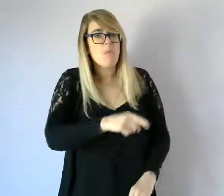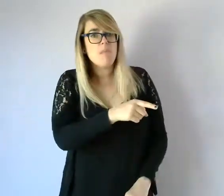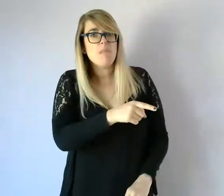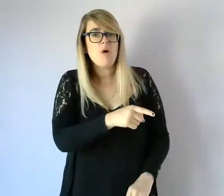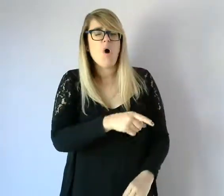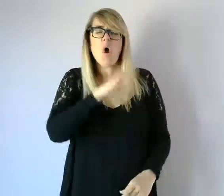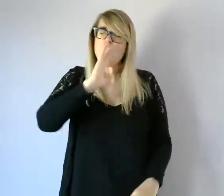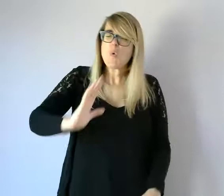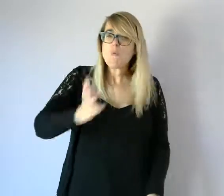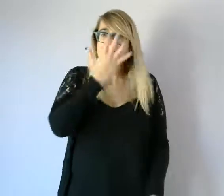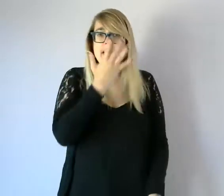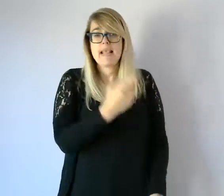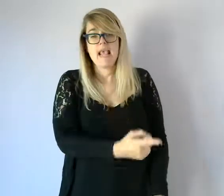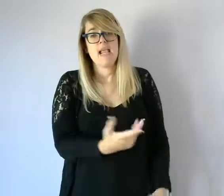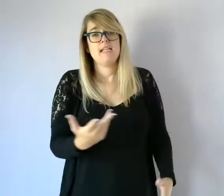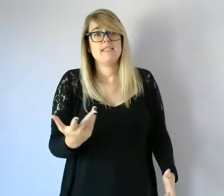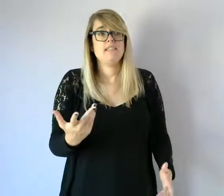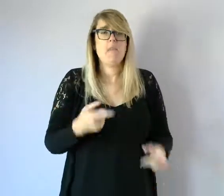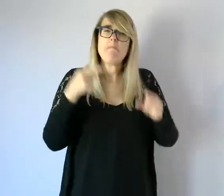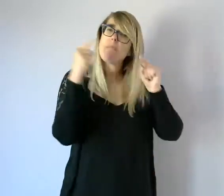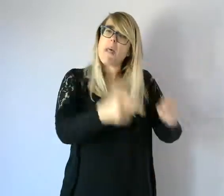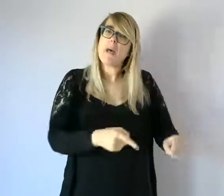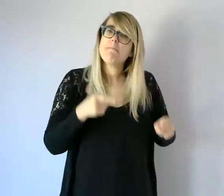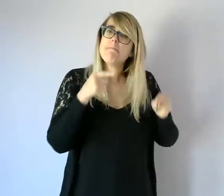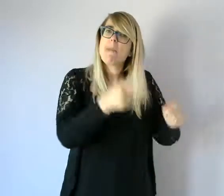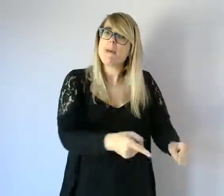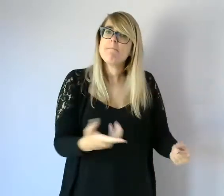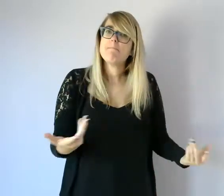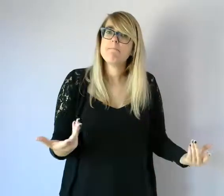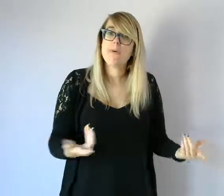humiliation, blaming, controlling,